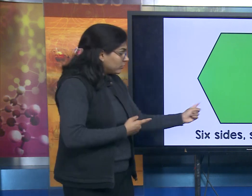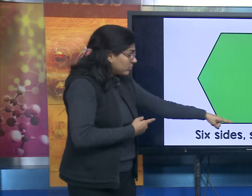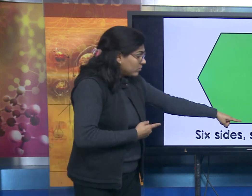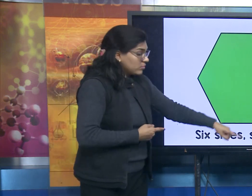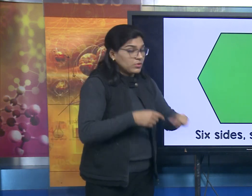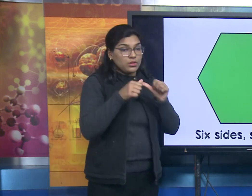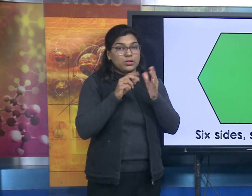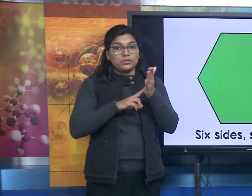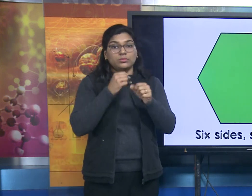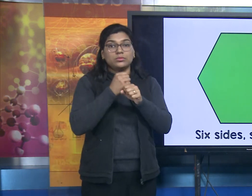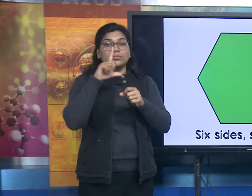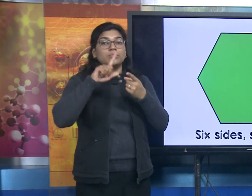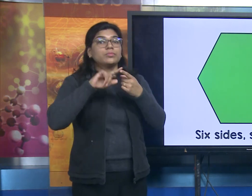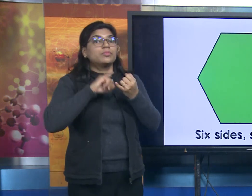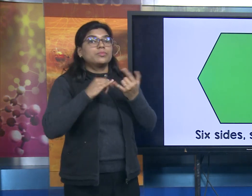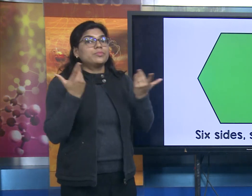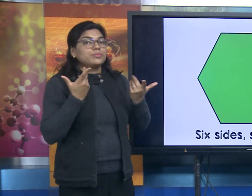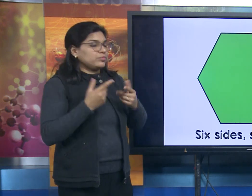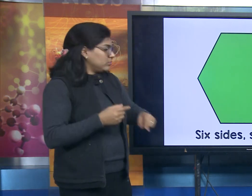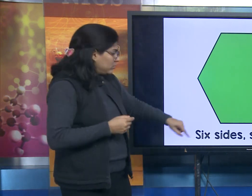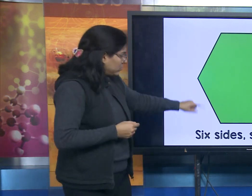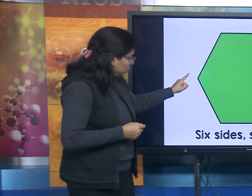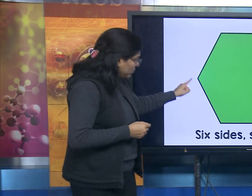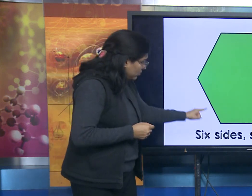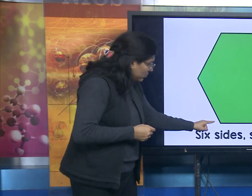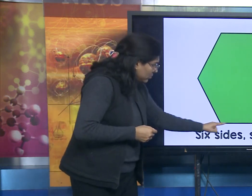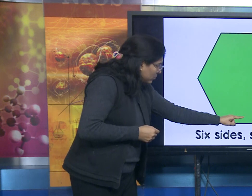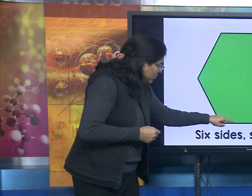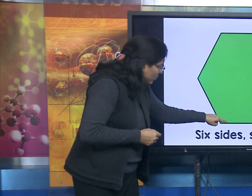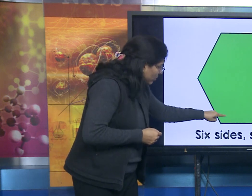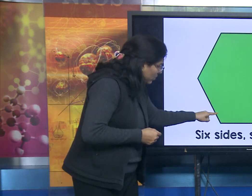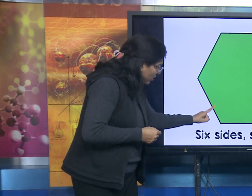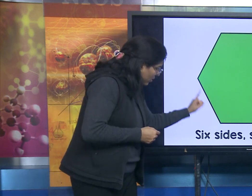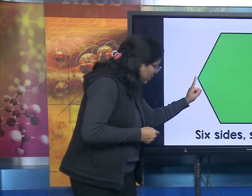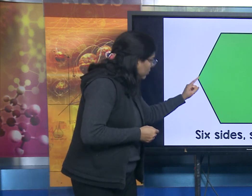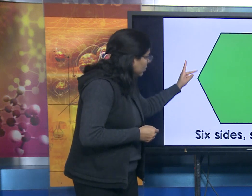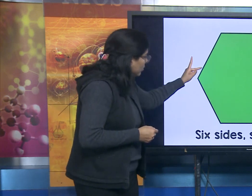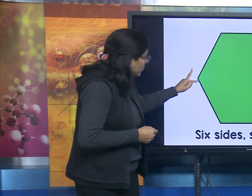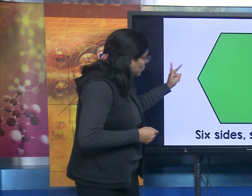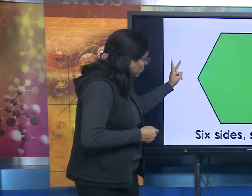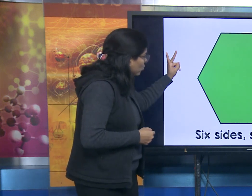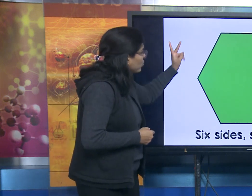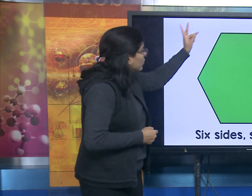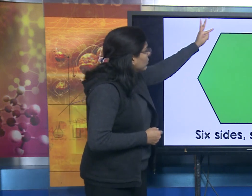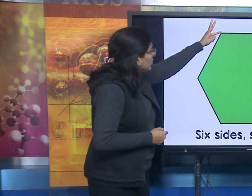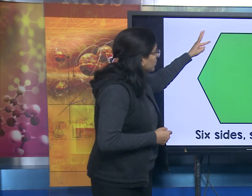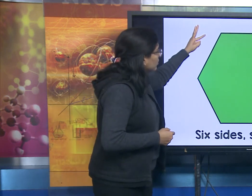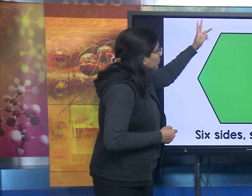So 6 sides plus 6 angles. See, first angle, second angle, third